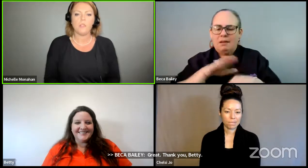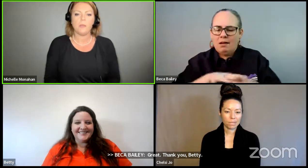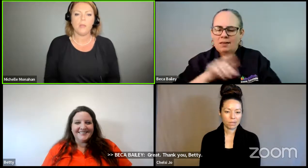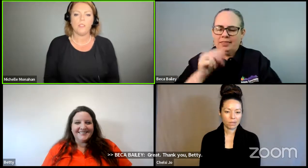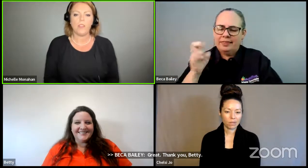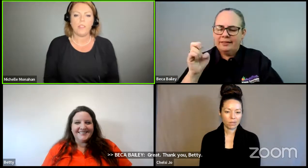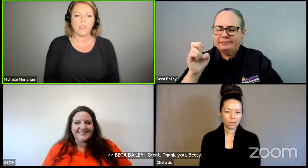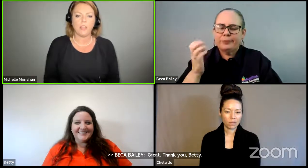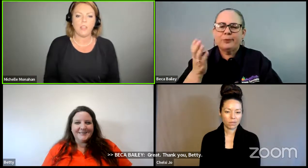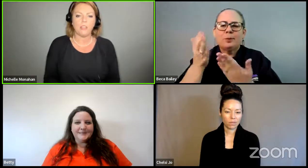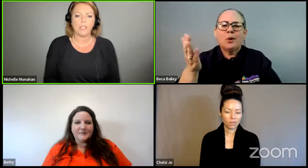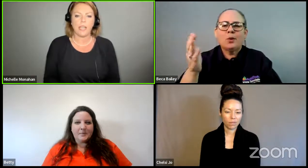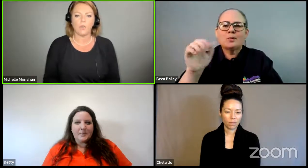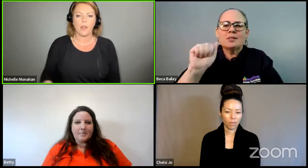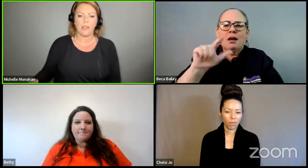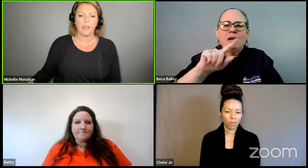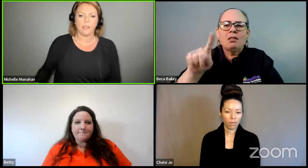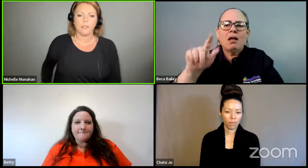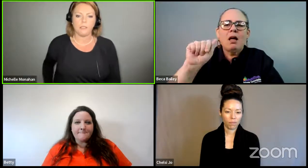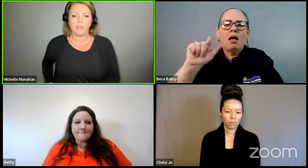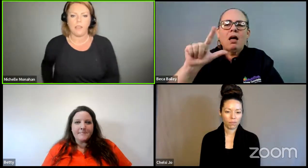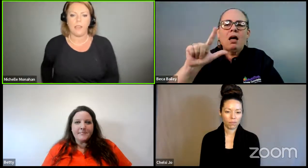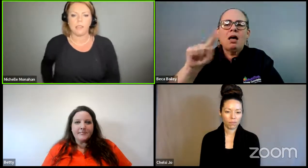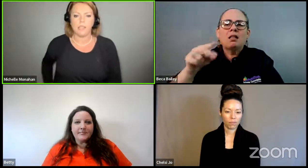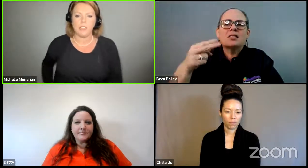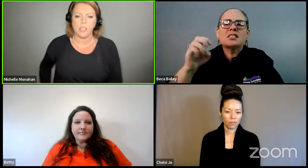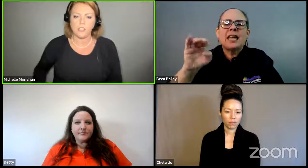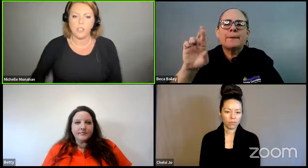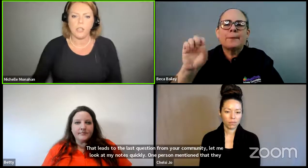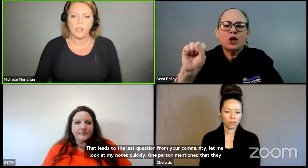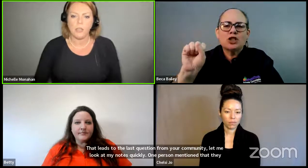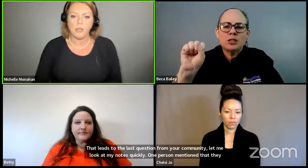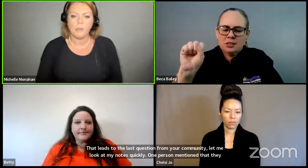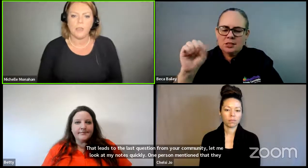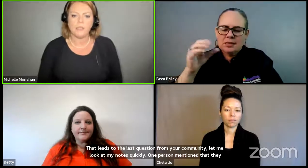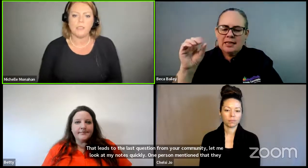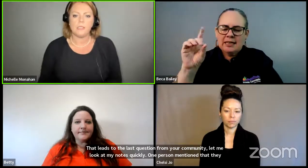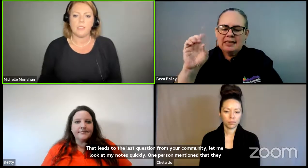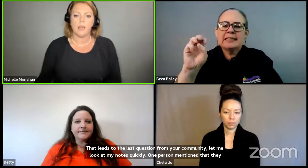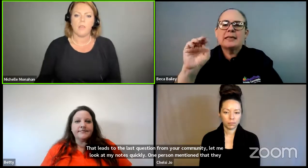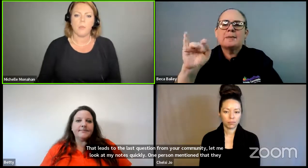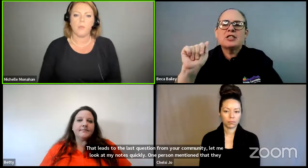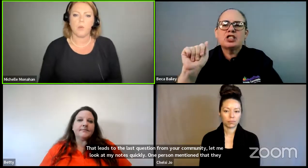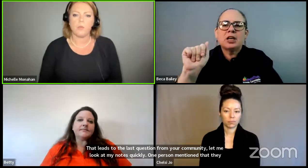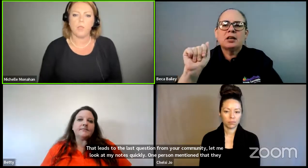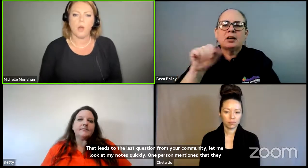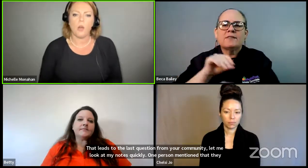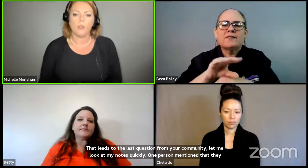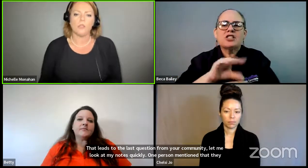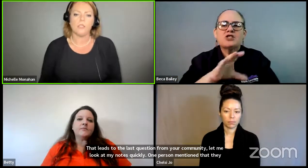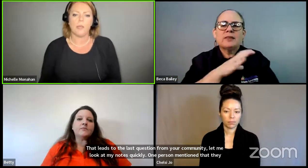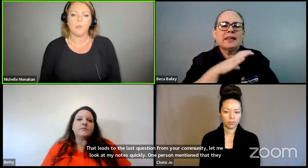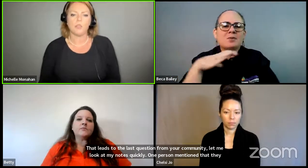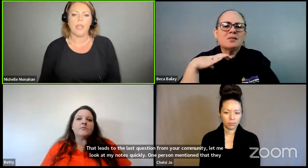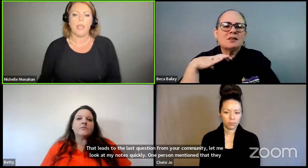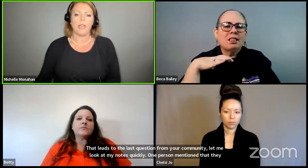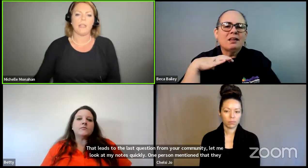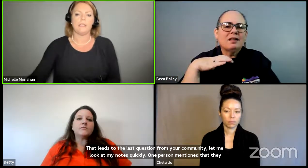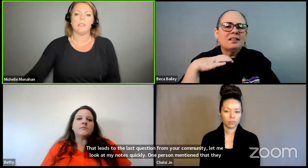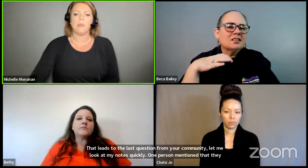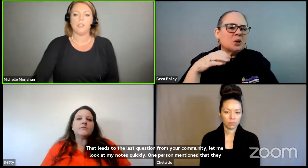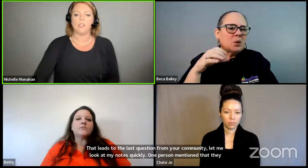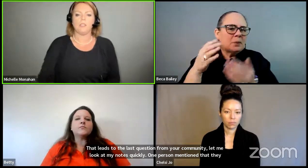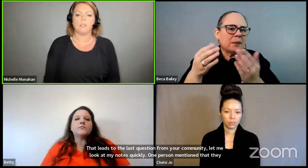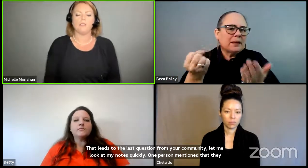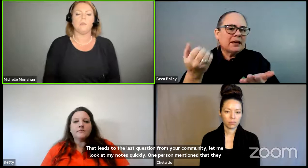One person mentioned that they couldn't understand why ACDHH didn't sit on the proposed Alzheimer's